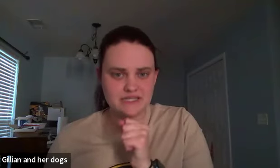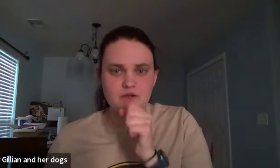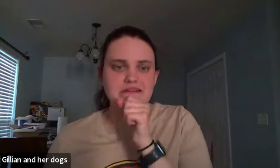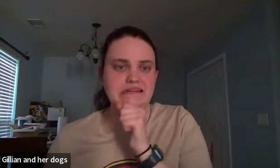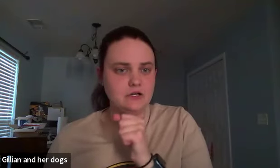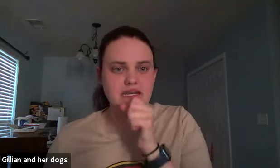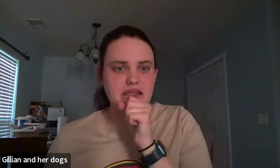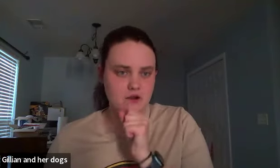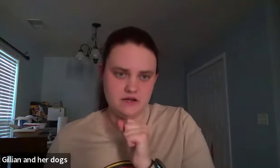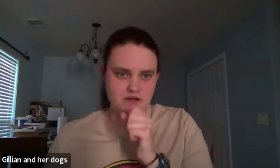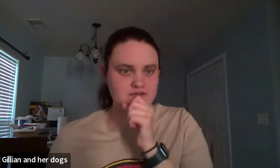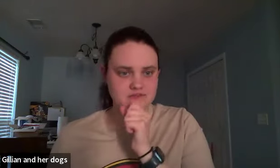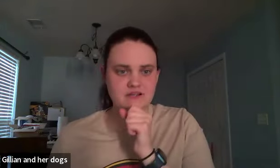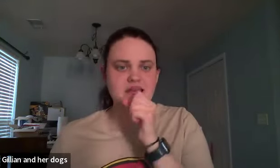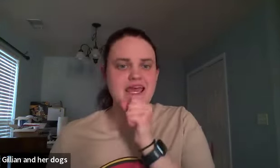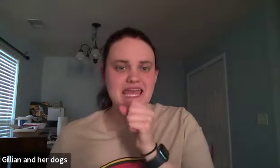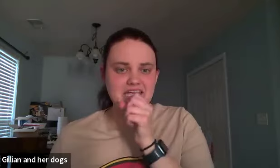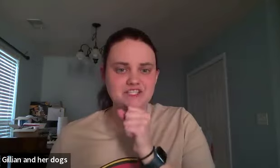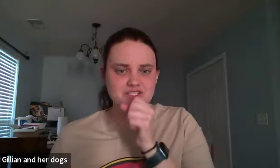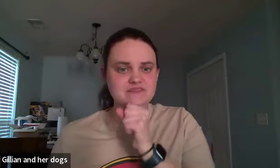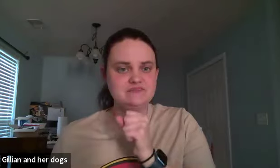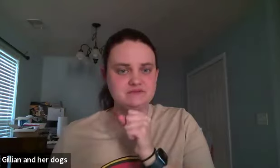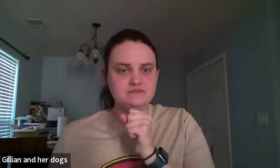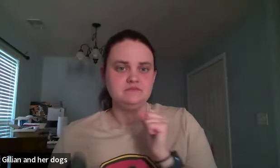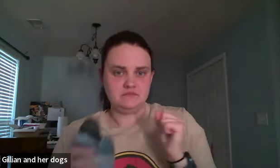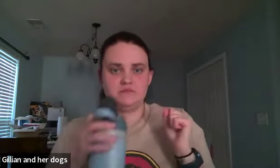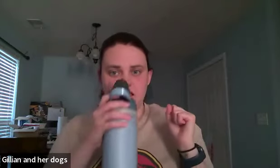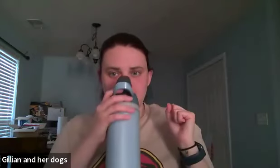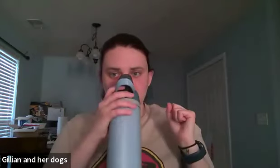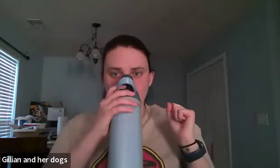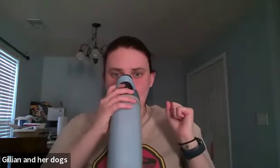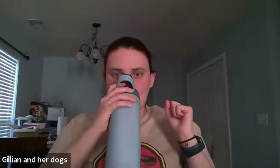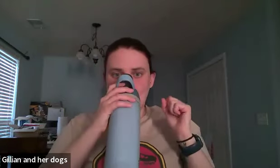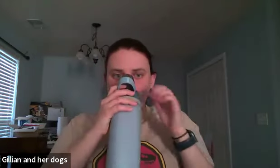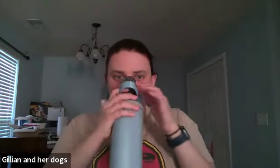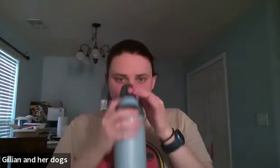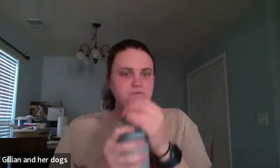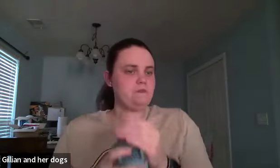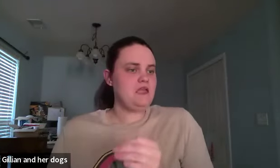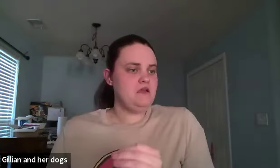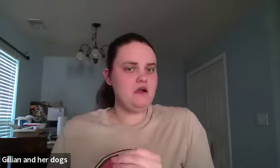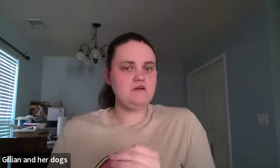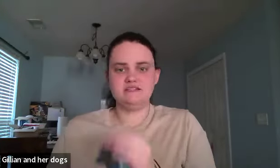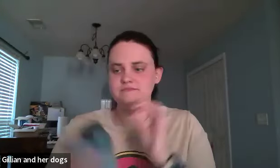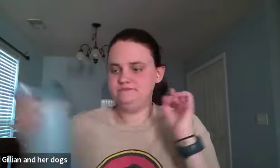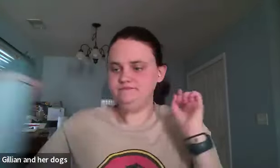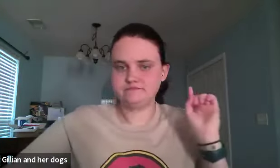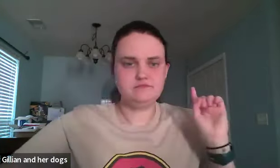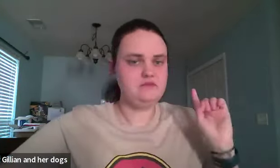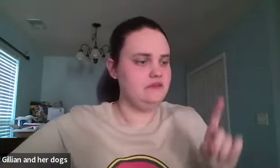bit. You have a little bit of hair here. Age. Okay? All right.